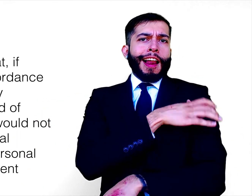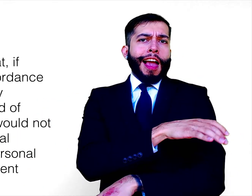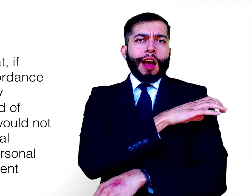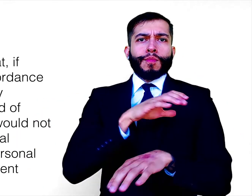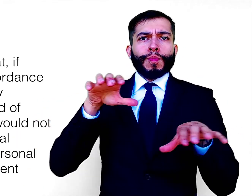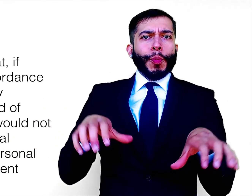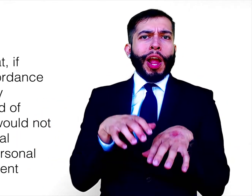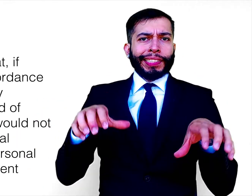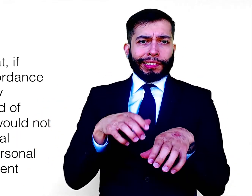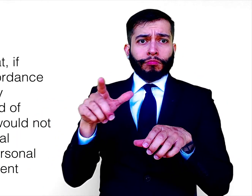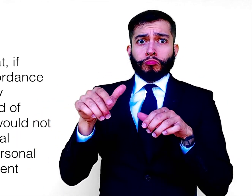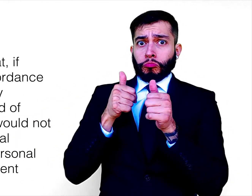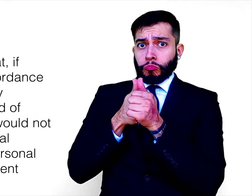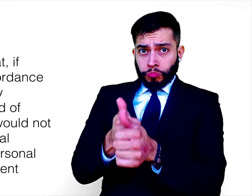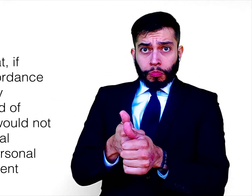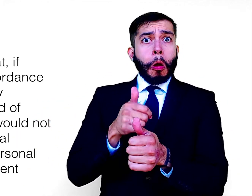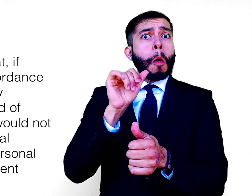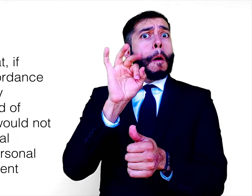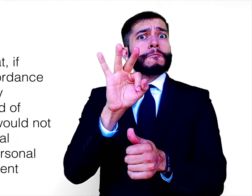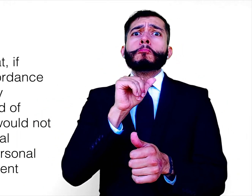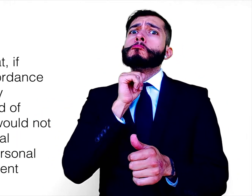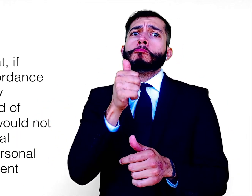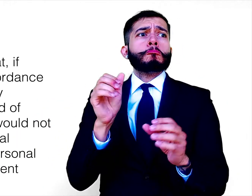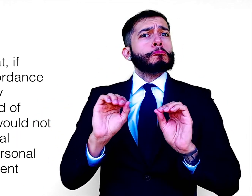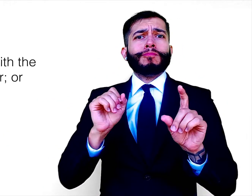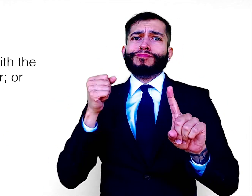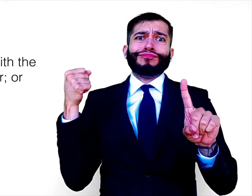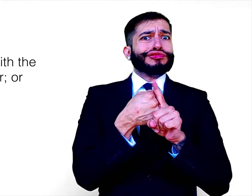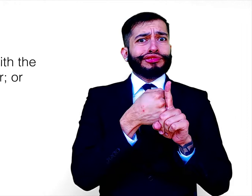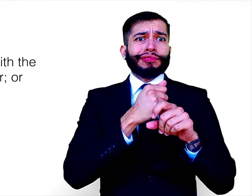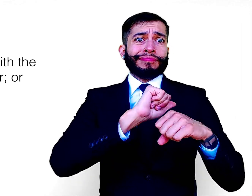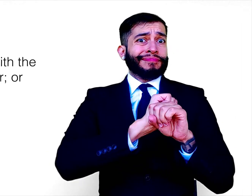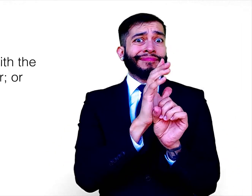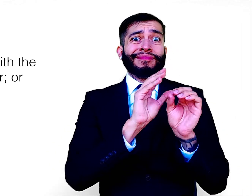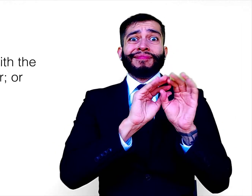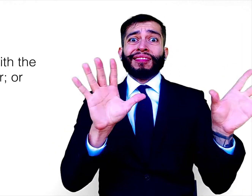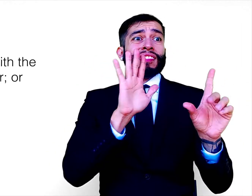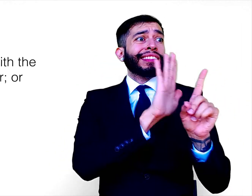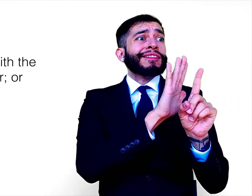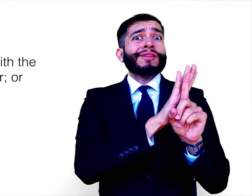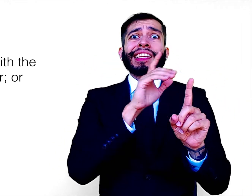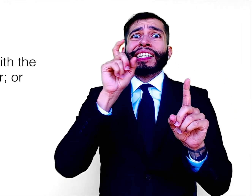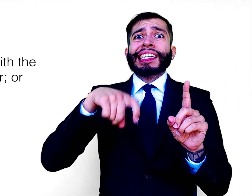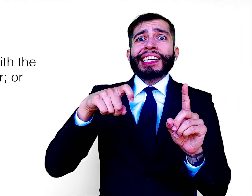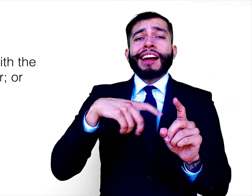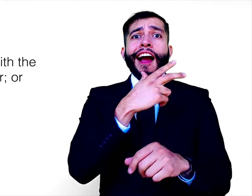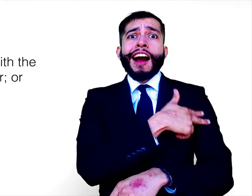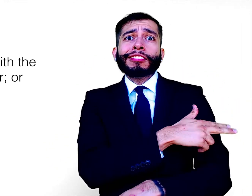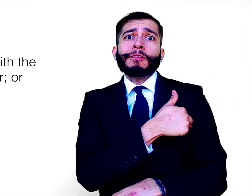hospital capacity or the personal protective equipment needed to cope with the COVID-19 disaster,